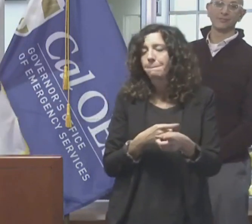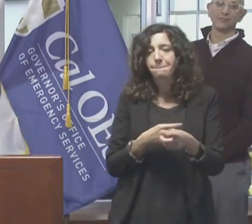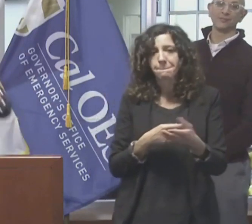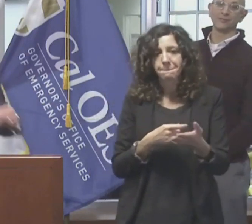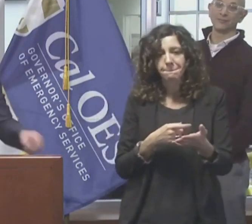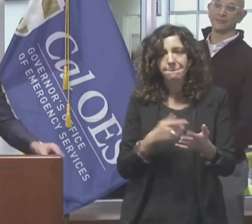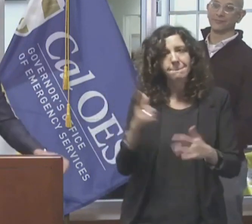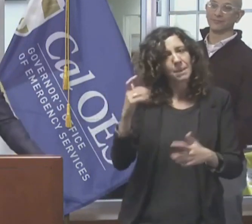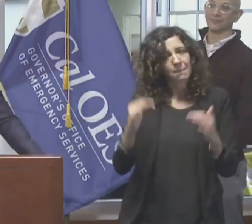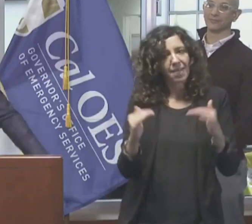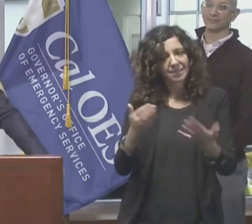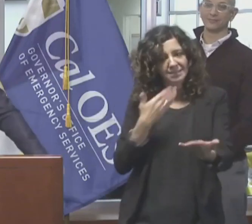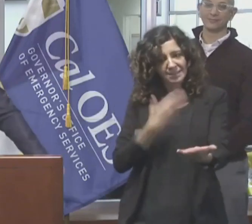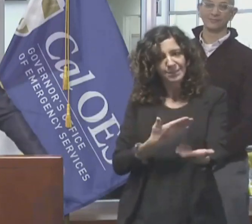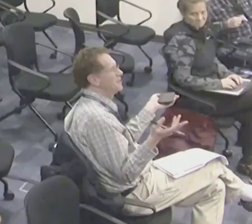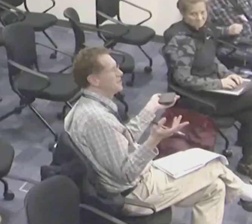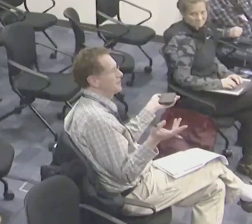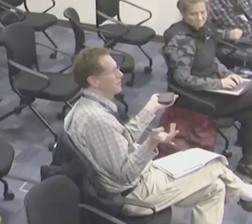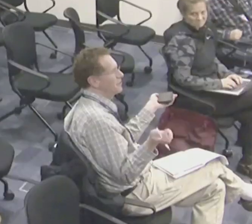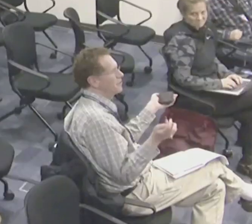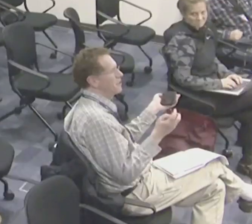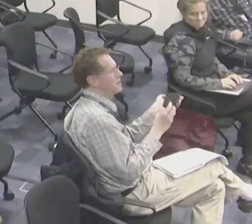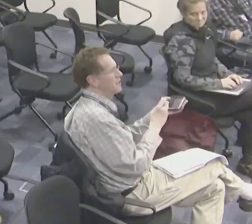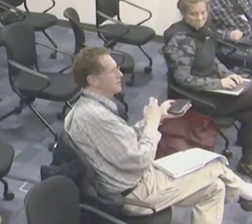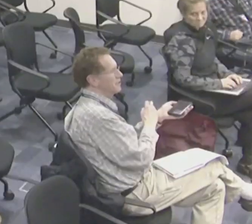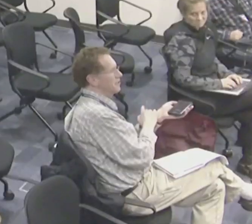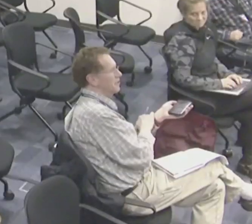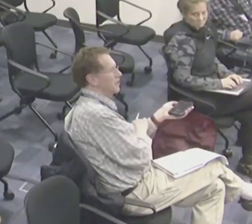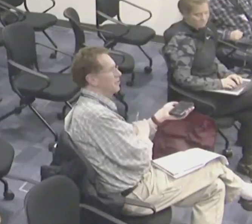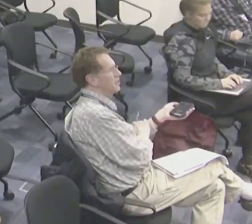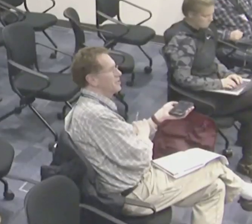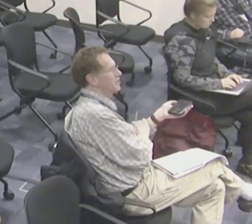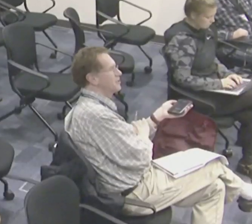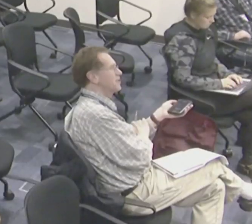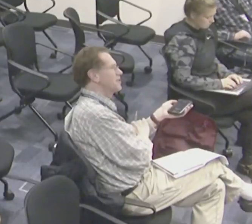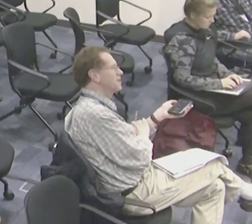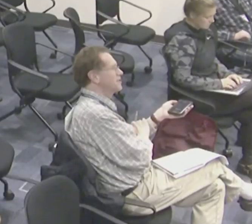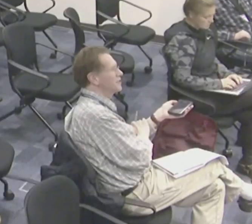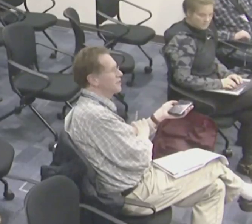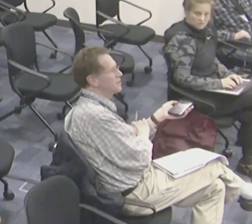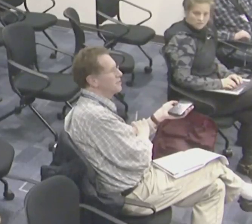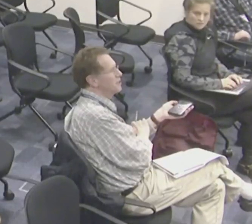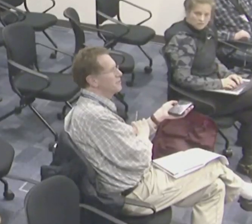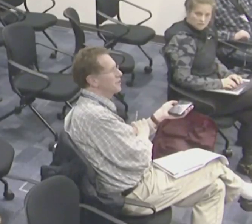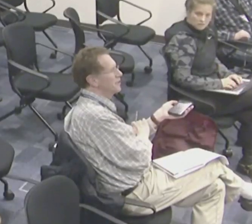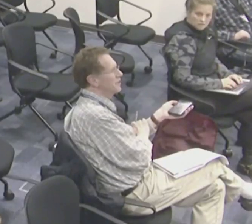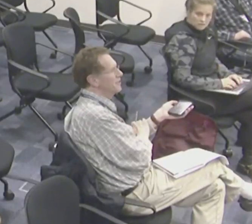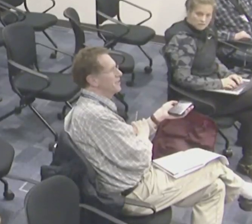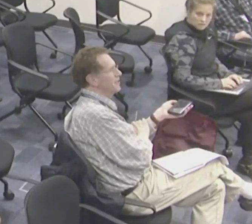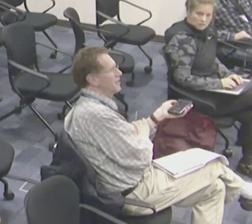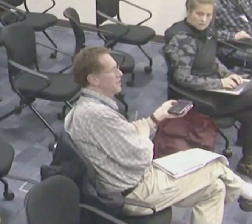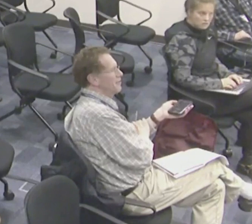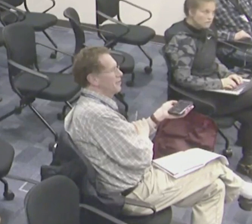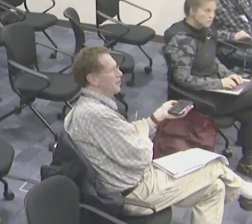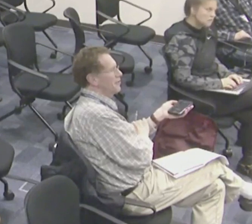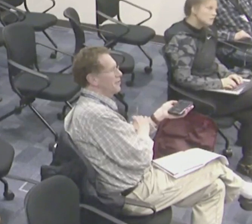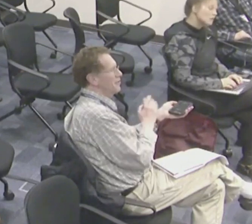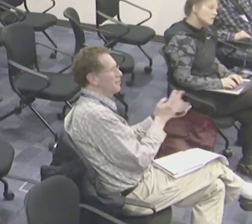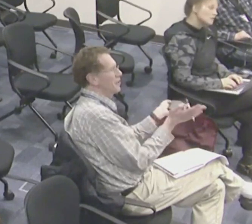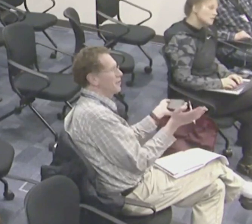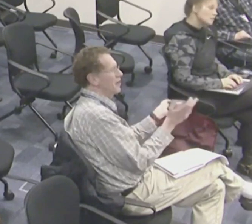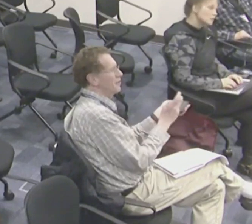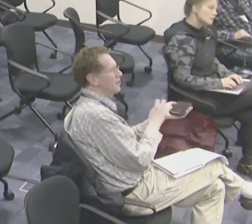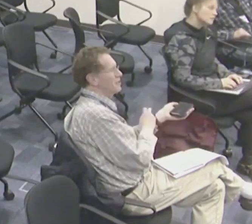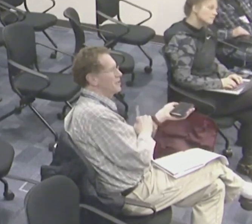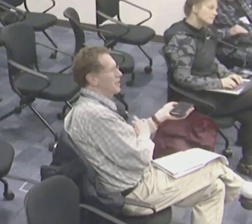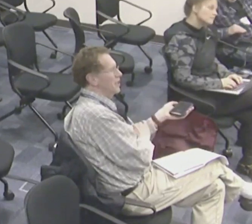Good, a little balance it, Phil. A little bit. Let me tee this one up. The president a couple days ago said he doesn't take responsibility. Okay. For